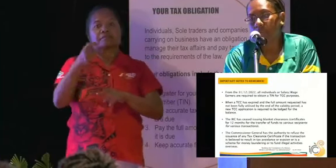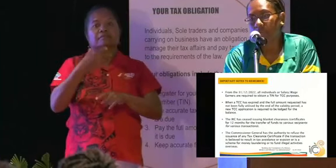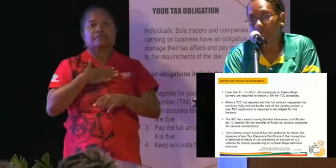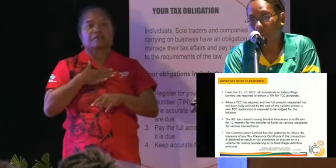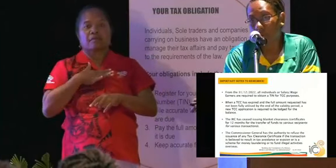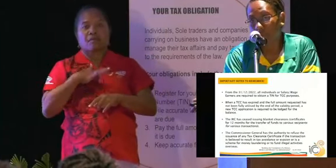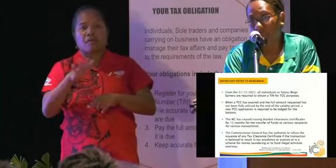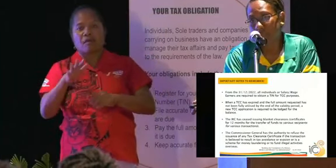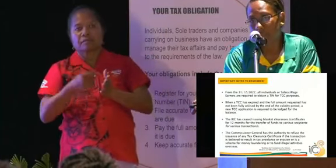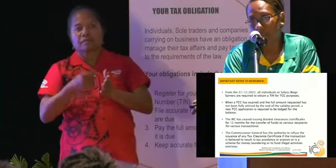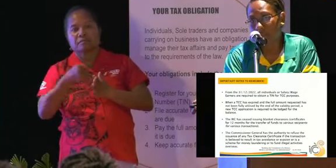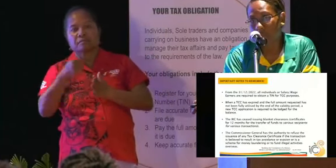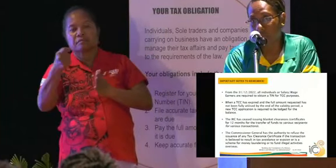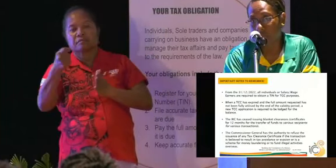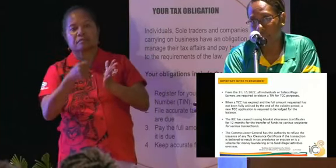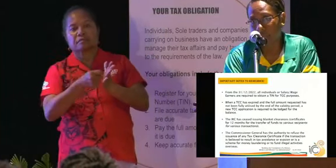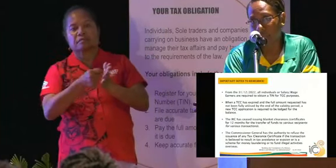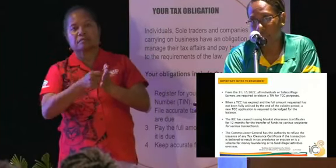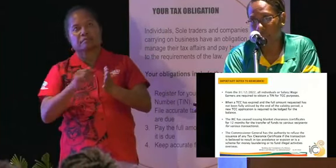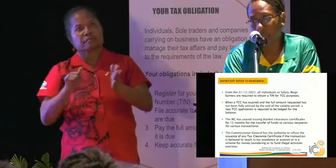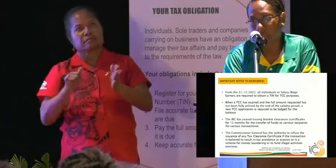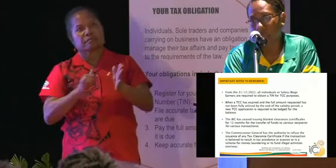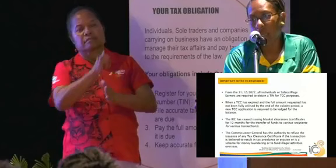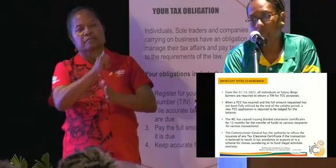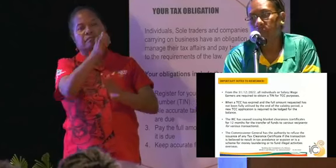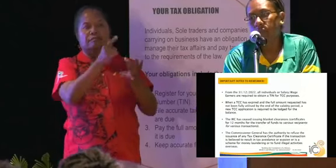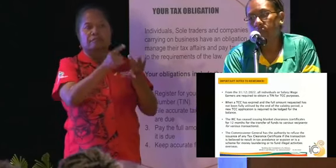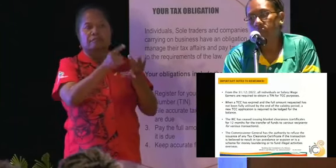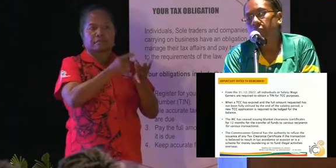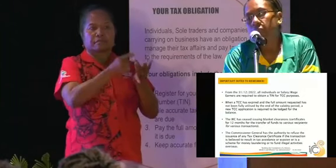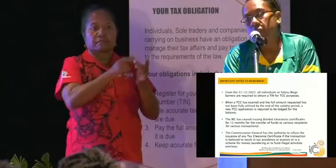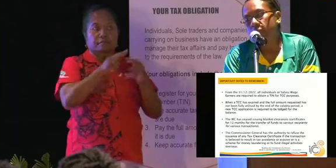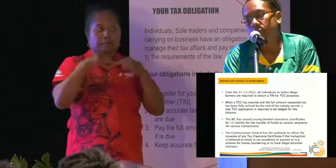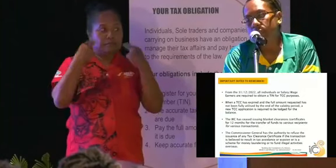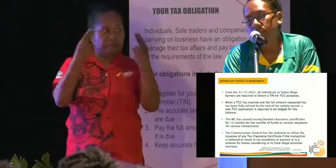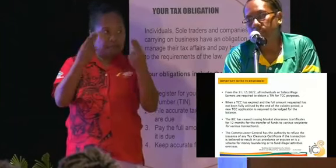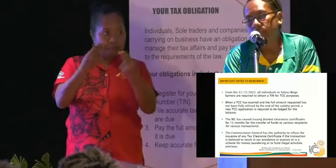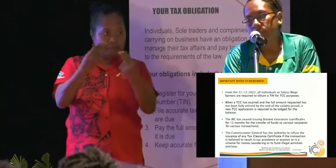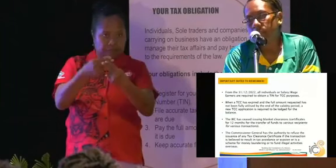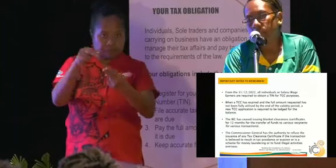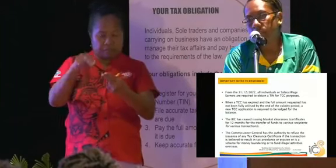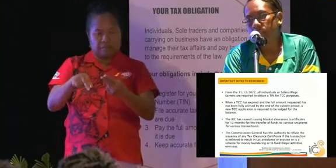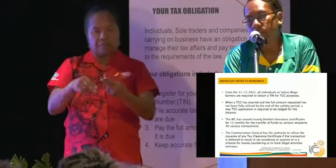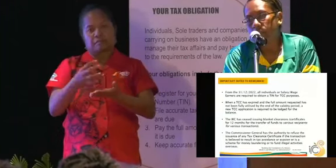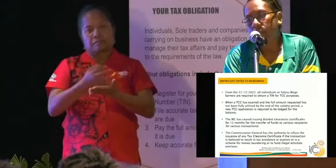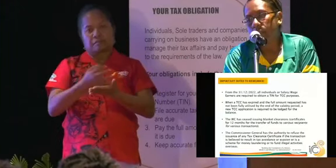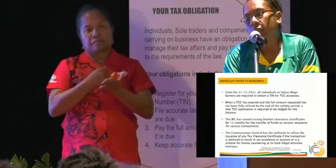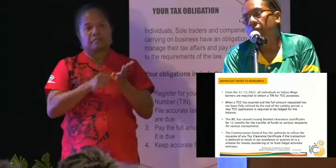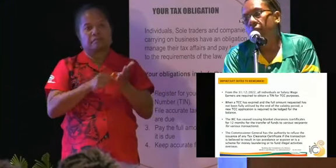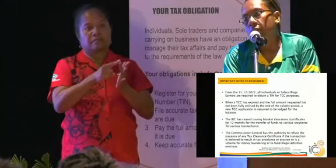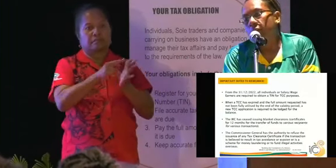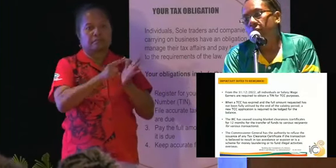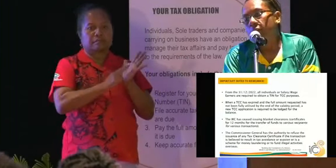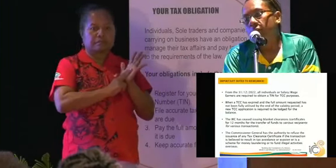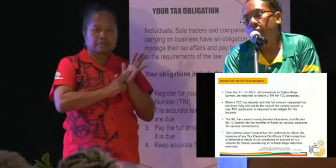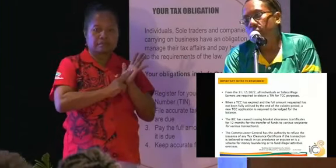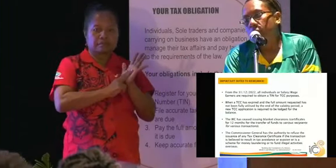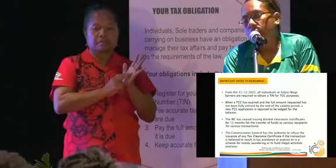send money overseas to your relatives, you will need to get a TIN.